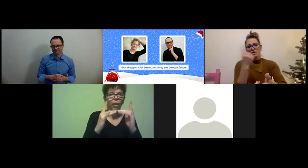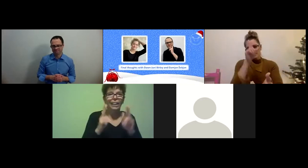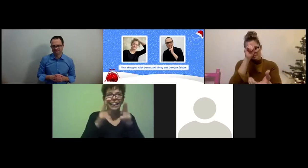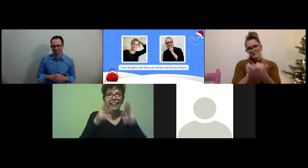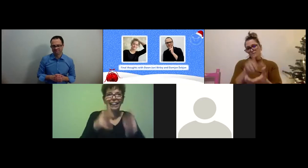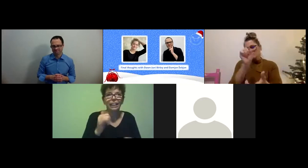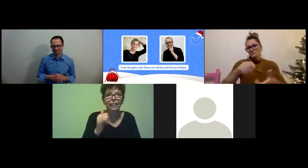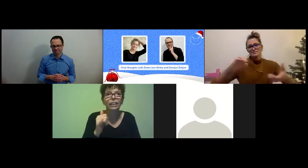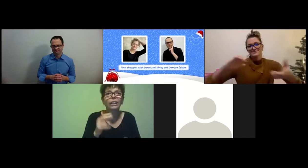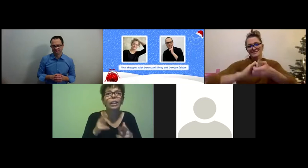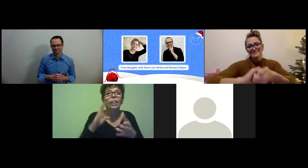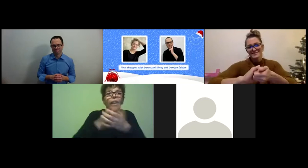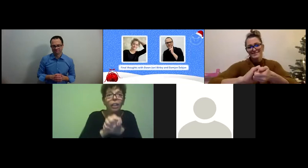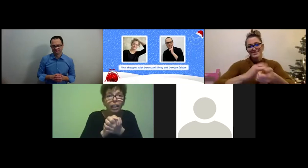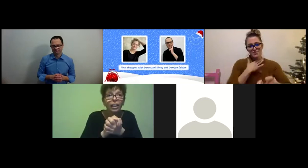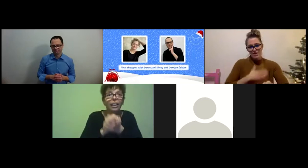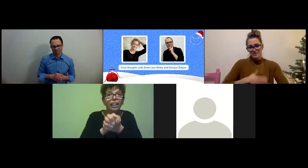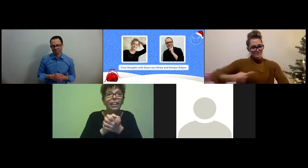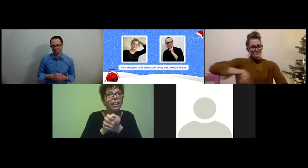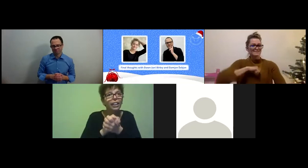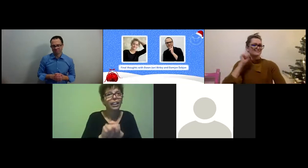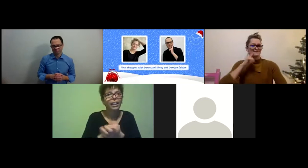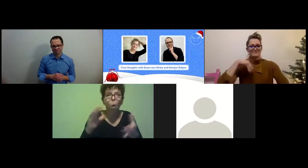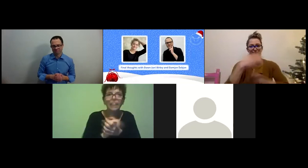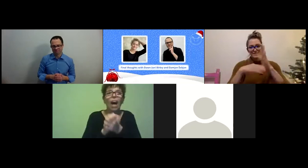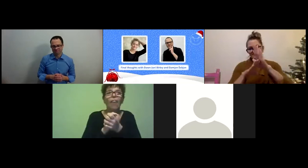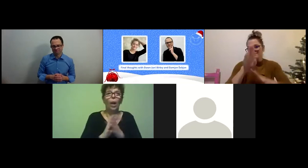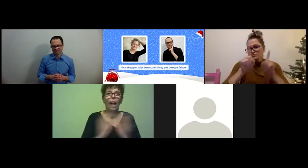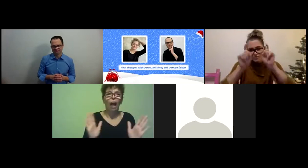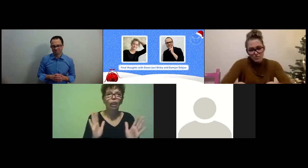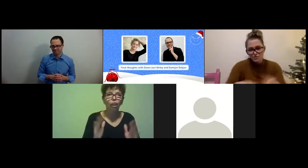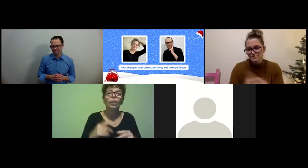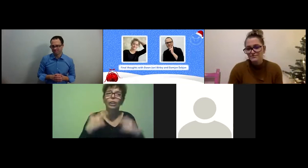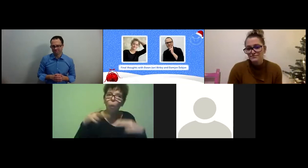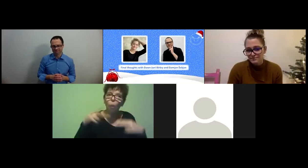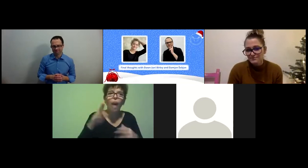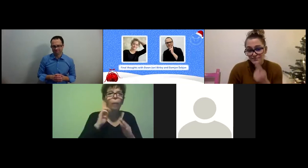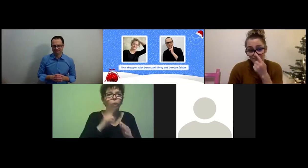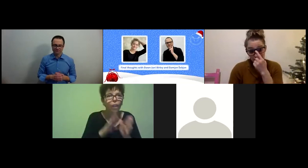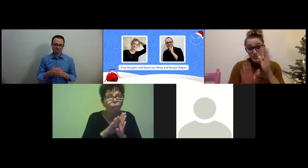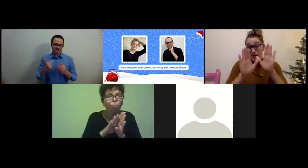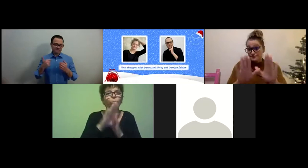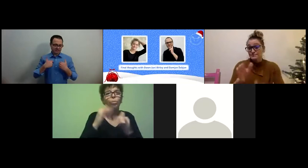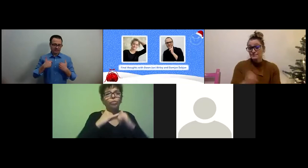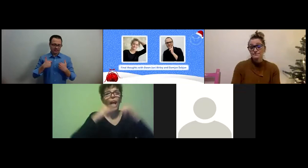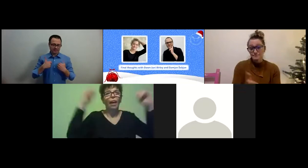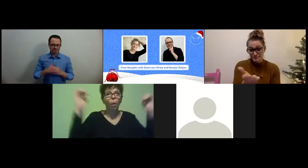bridge between the hearing and deaf community. And I believe that as well. We need to work together with the deaf and the hearing communities